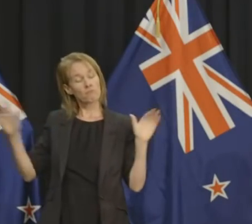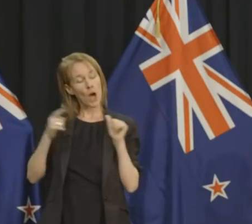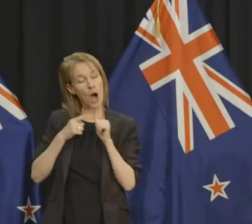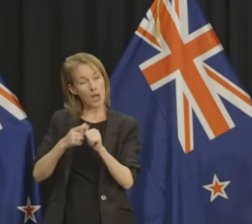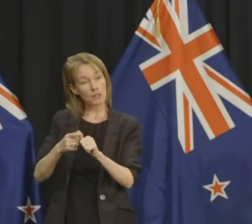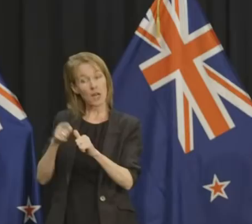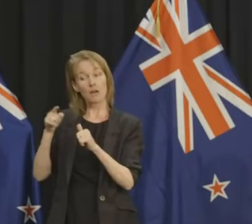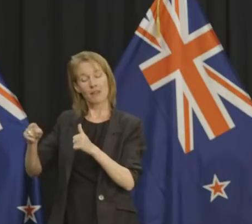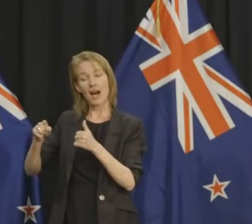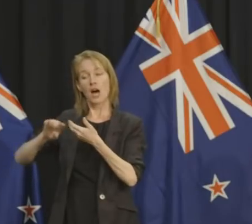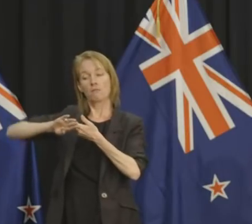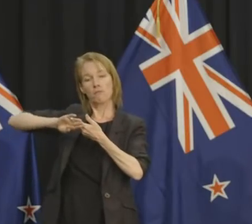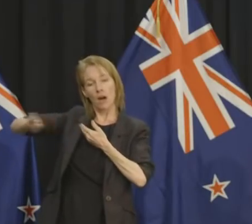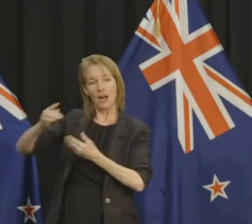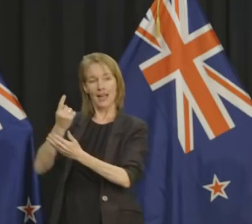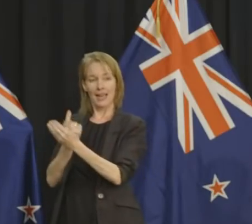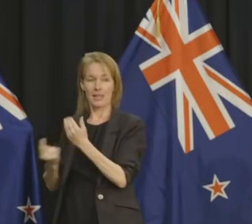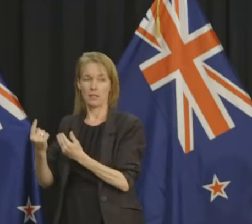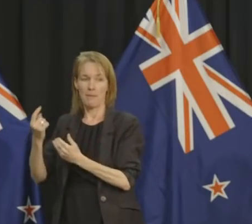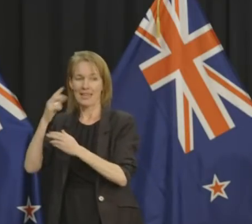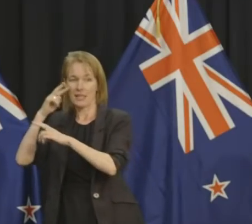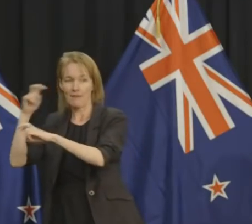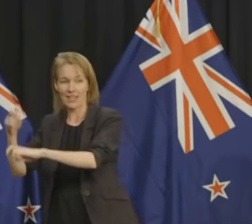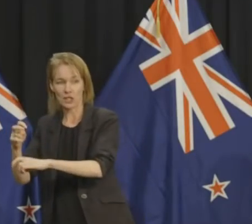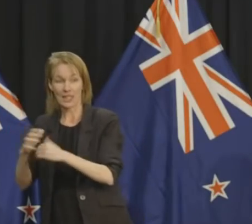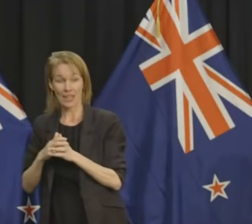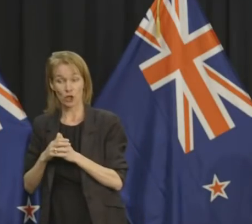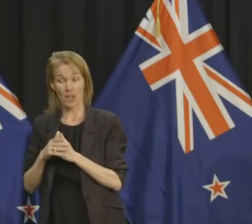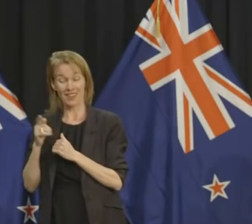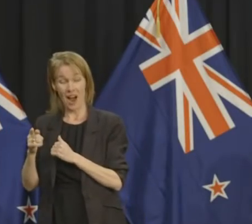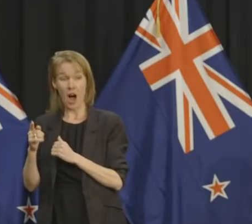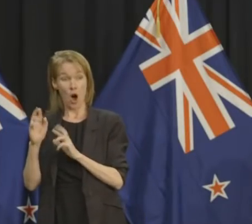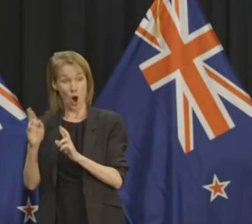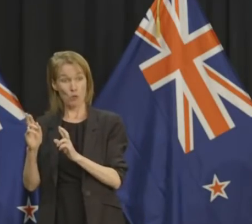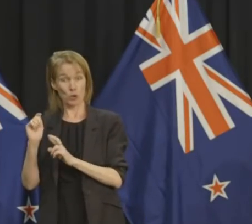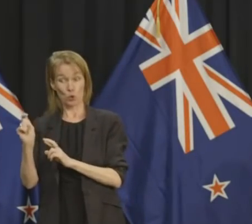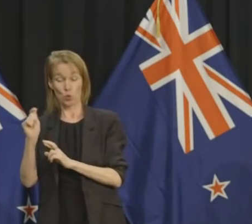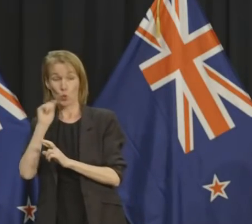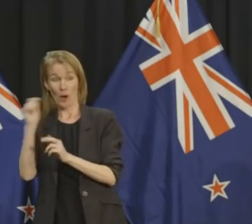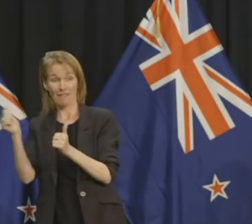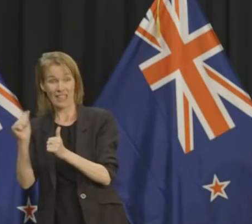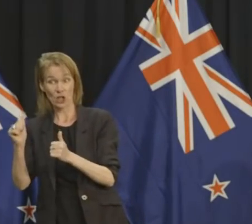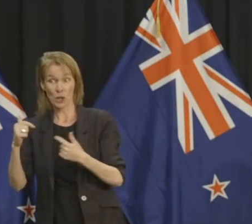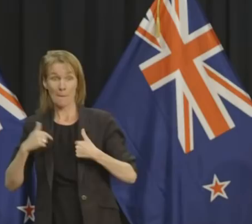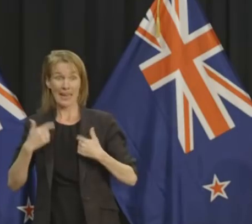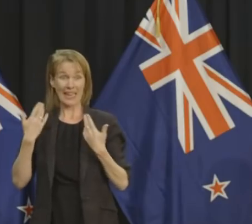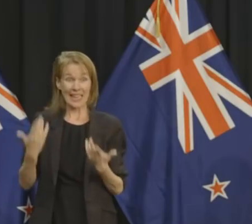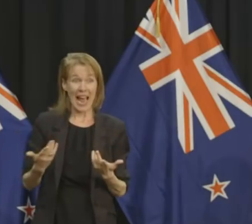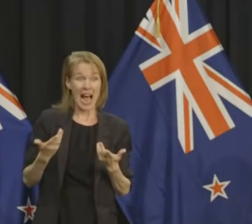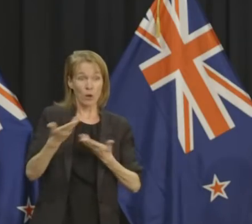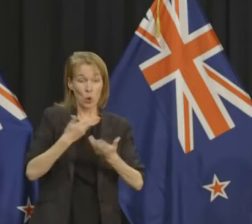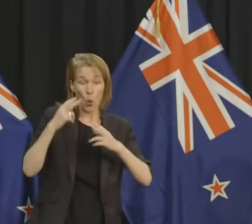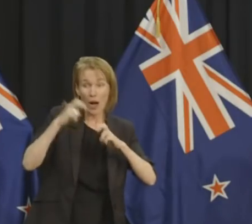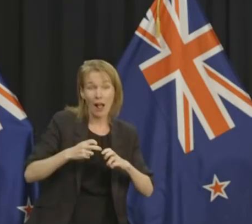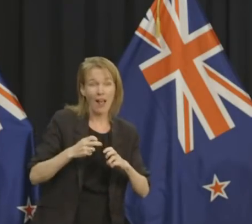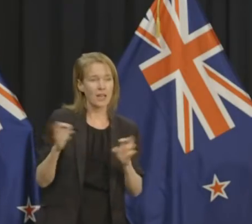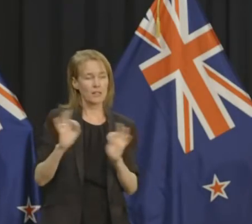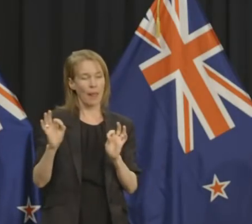to be completed as soon as possible, and I'm not going to conduct a parallel investigation to that.